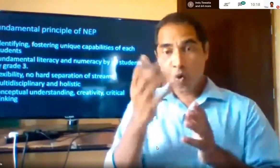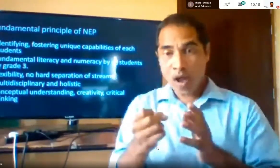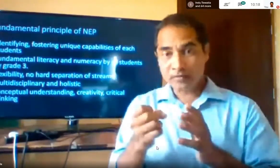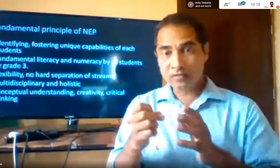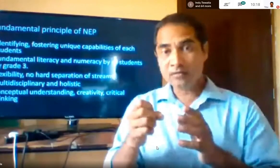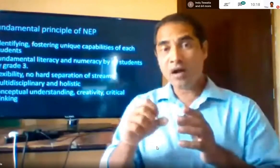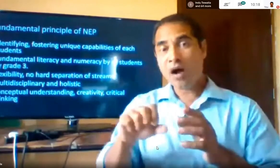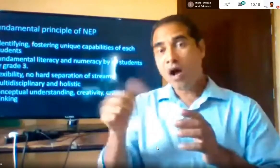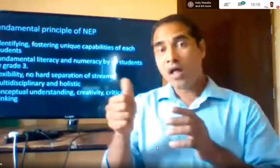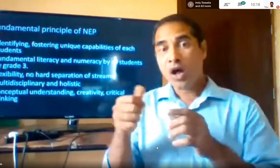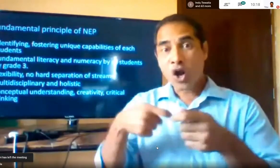going forward.